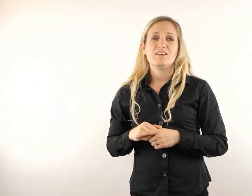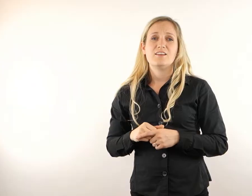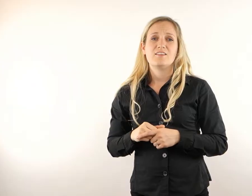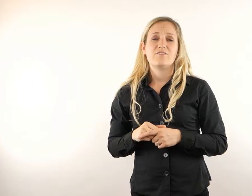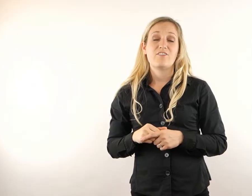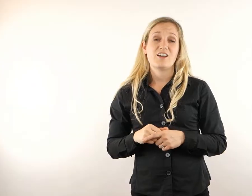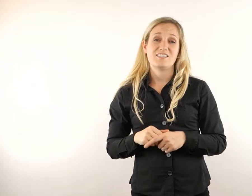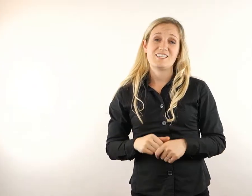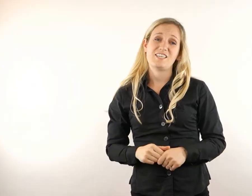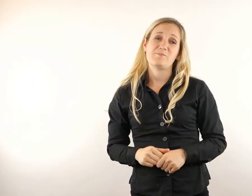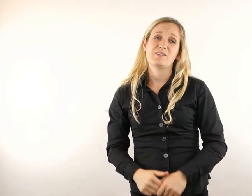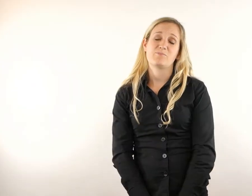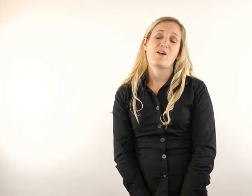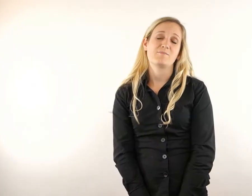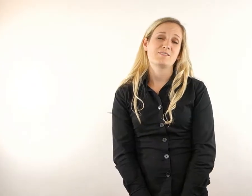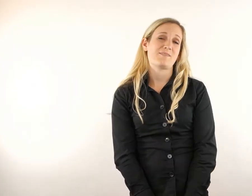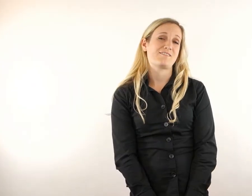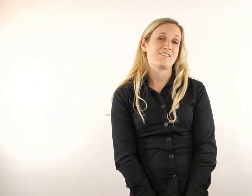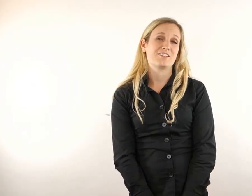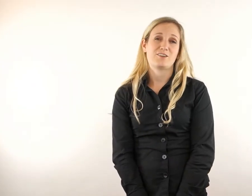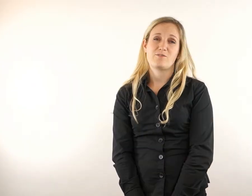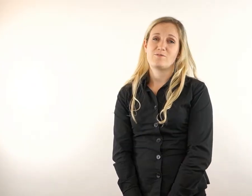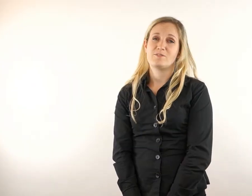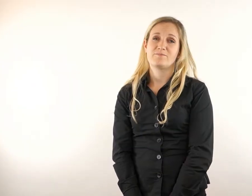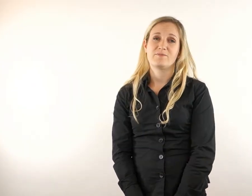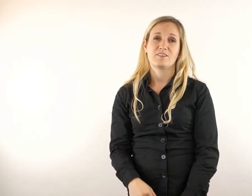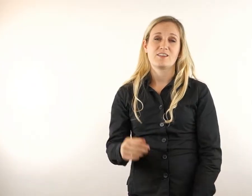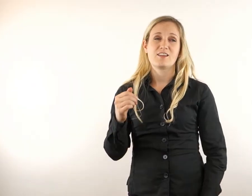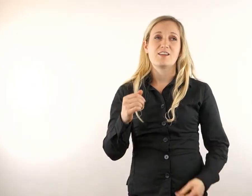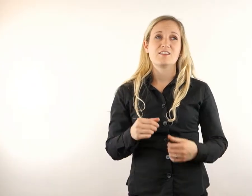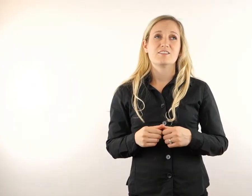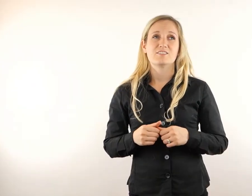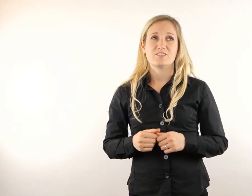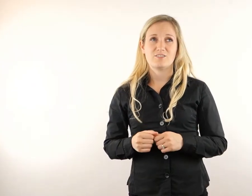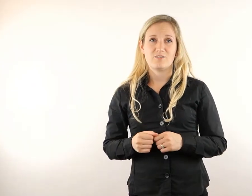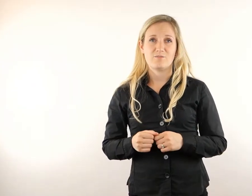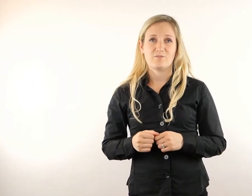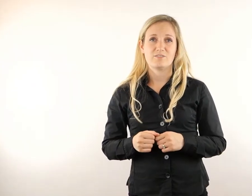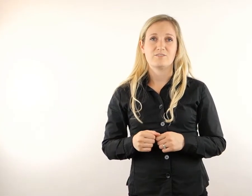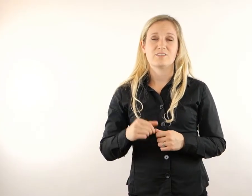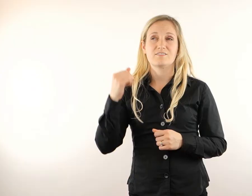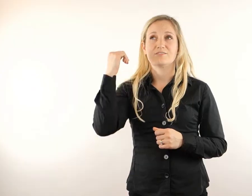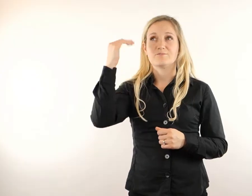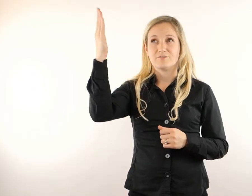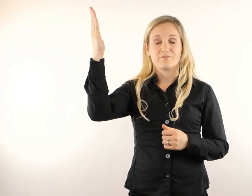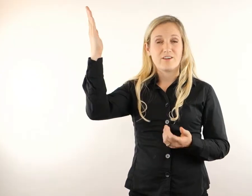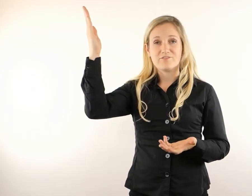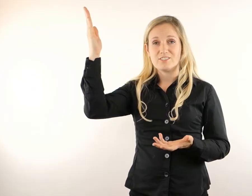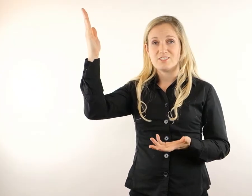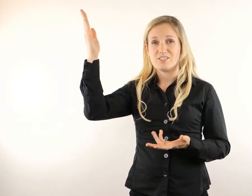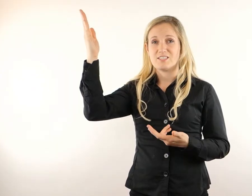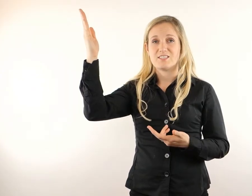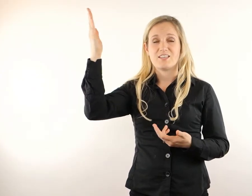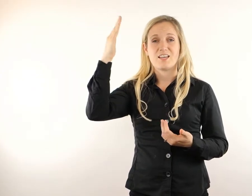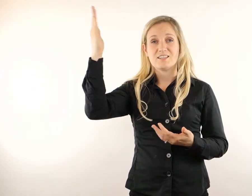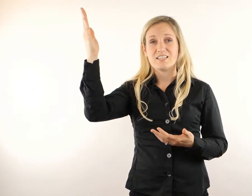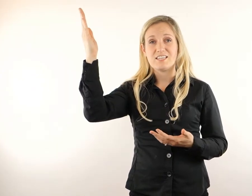He fought to keep his promise made long ago. So you can reference Jesus again.